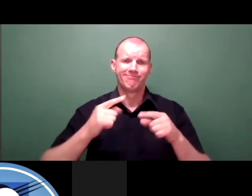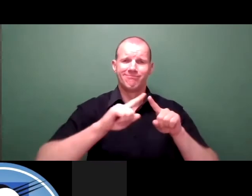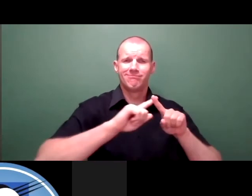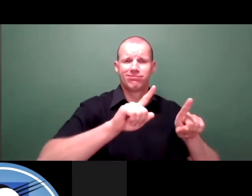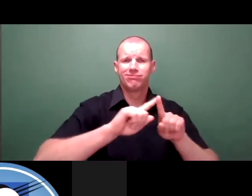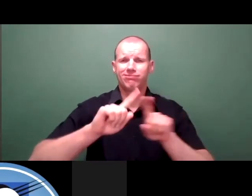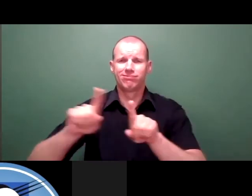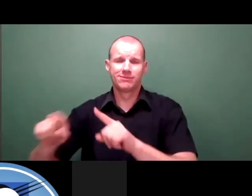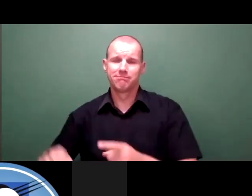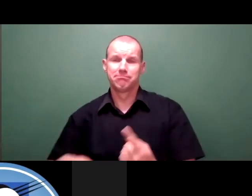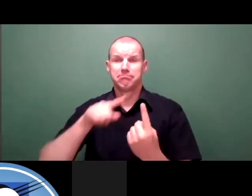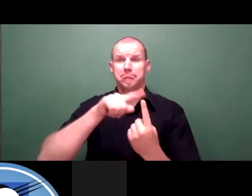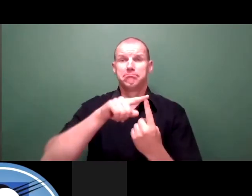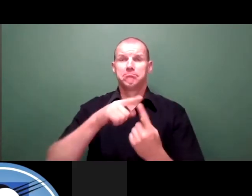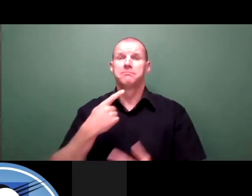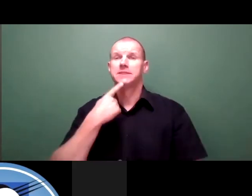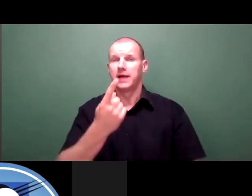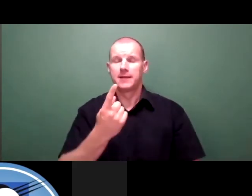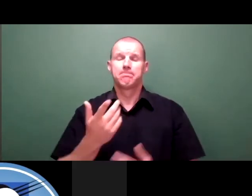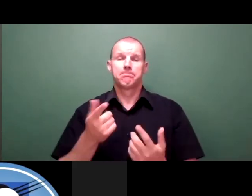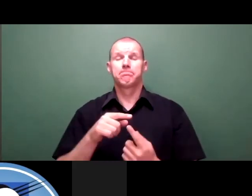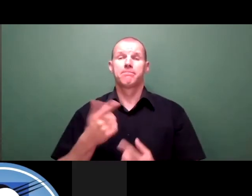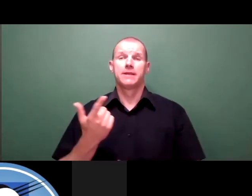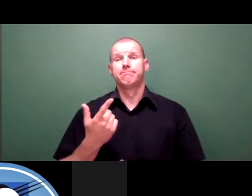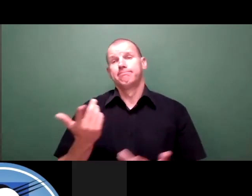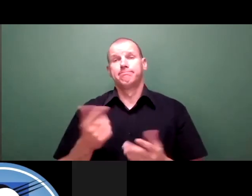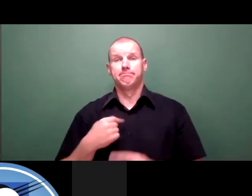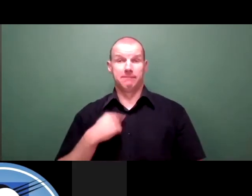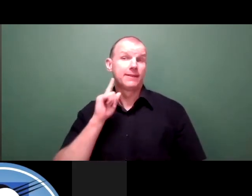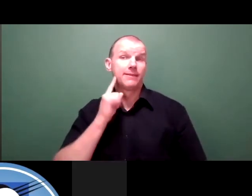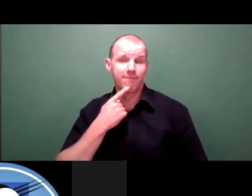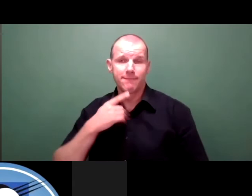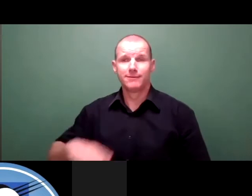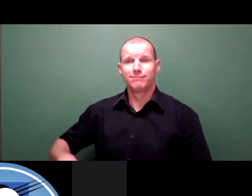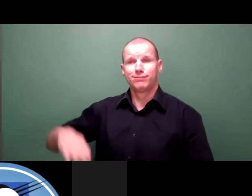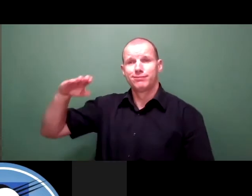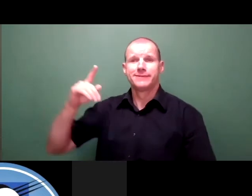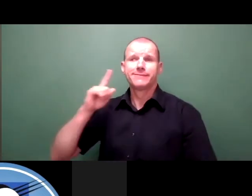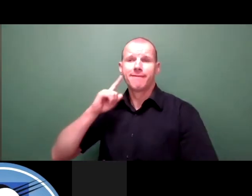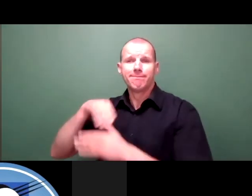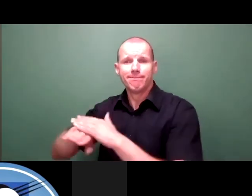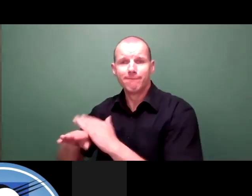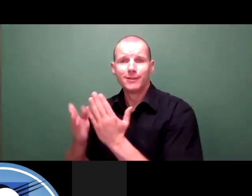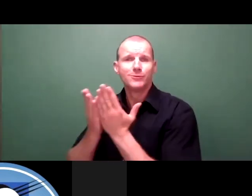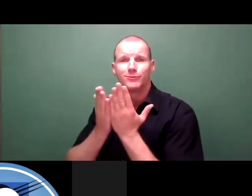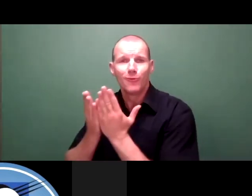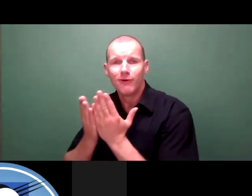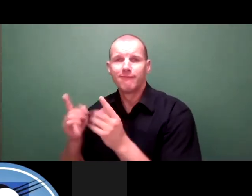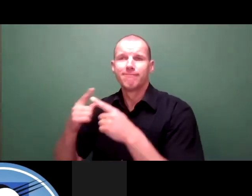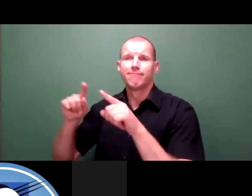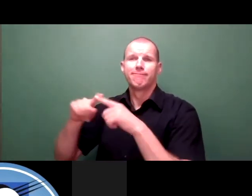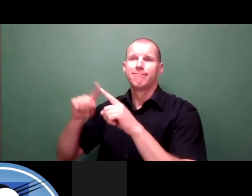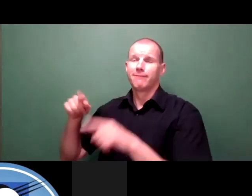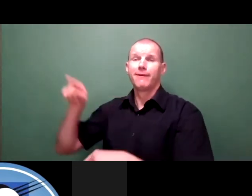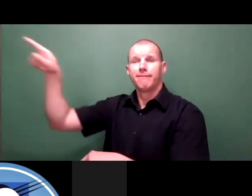So we have in different countries, the situations are different. But what I can say is that as if you grew up